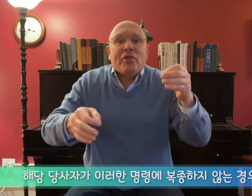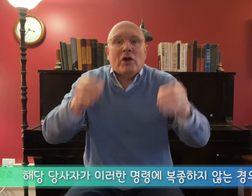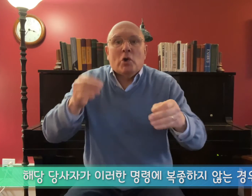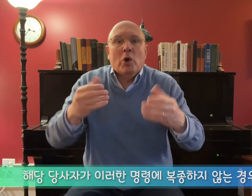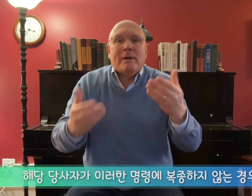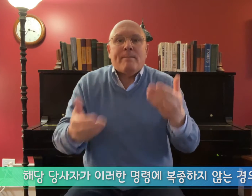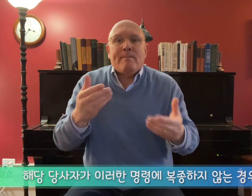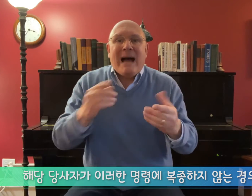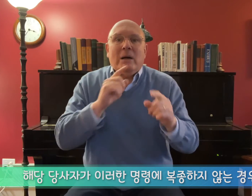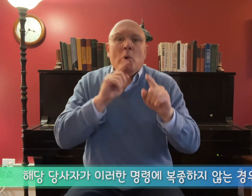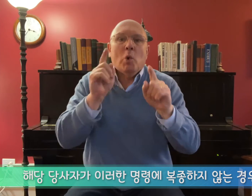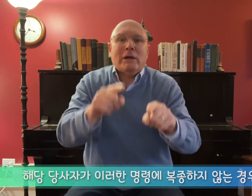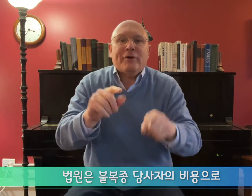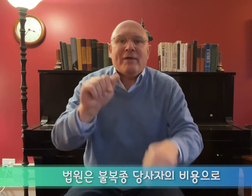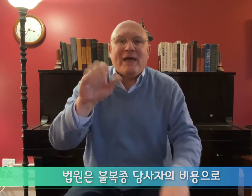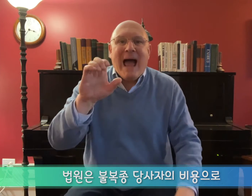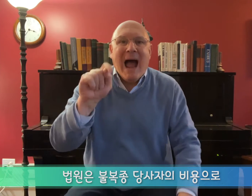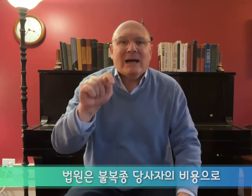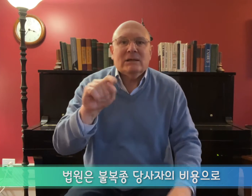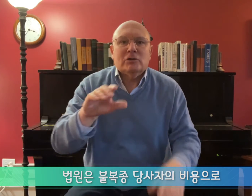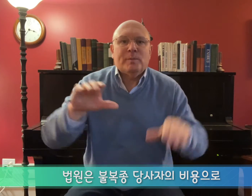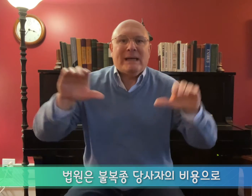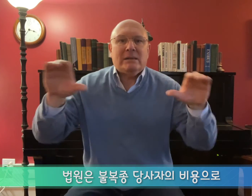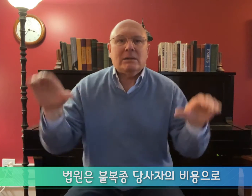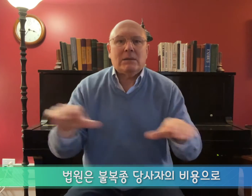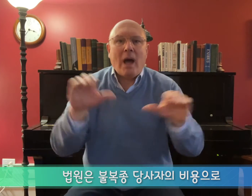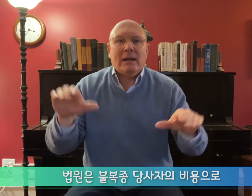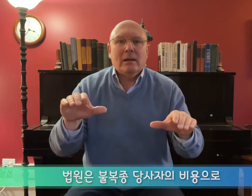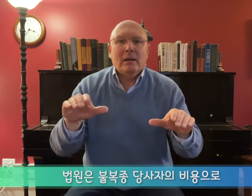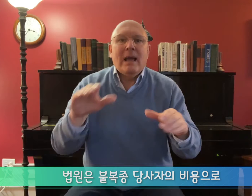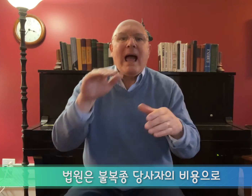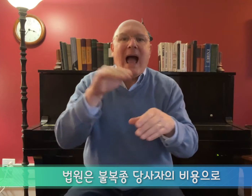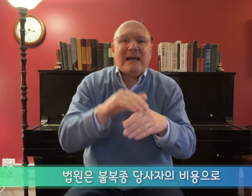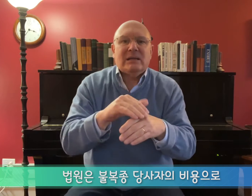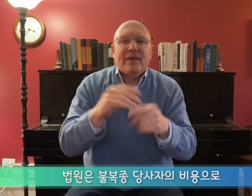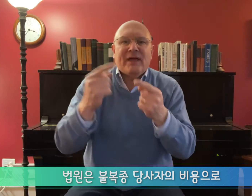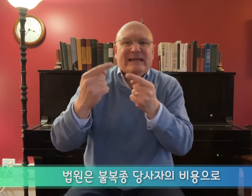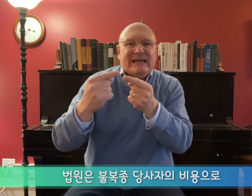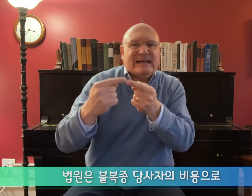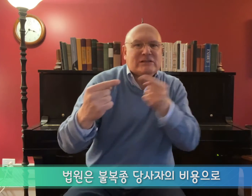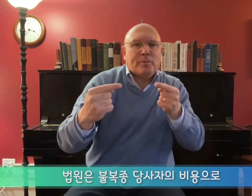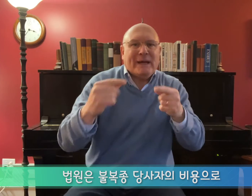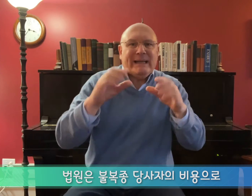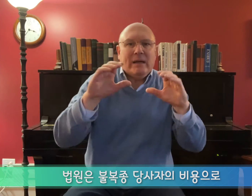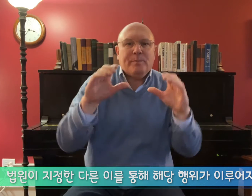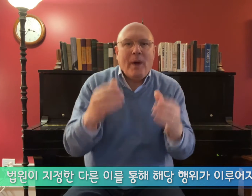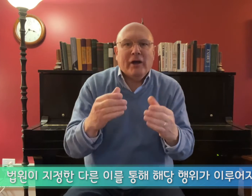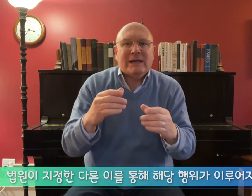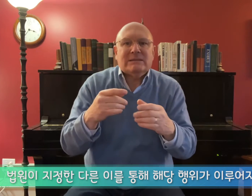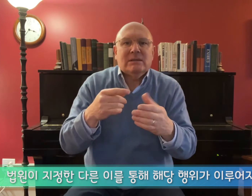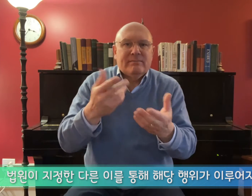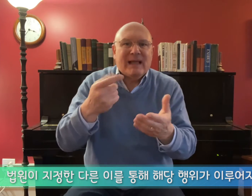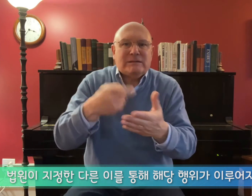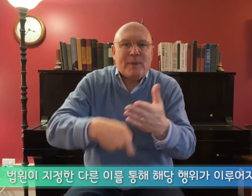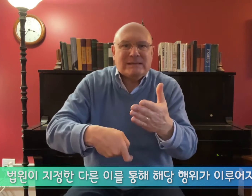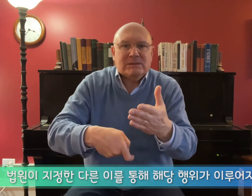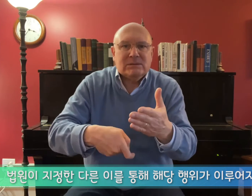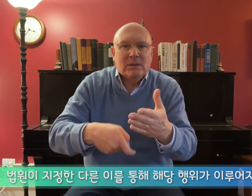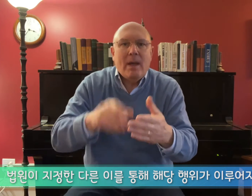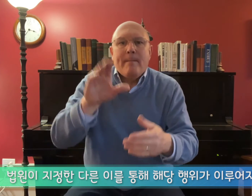order, quote, the court may order the act to be done at the disobedient party's